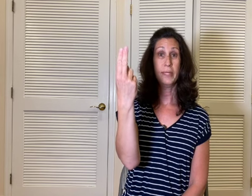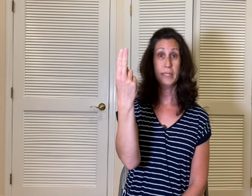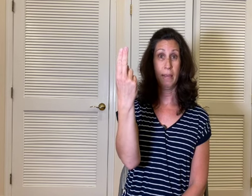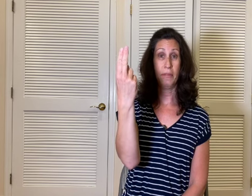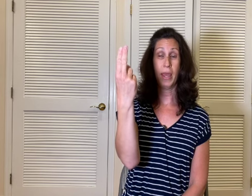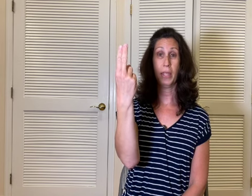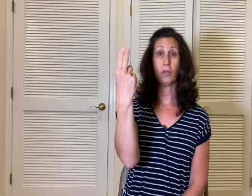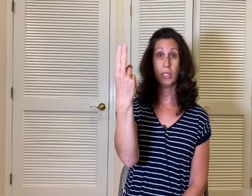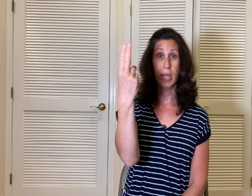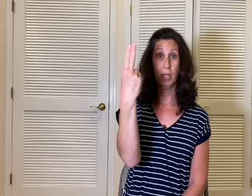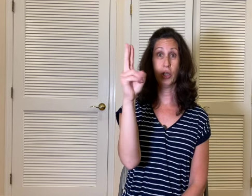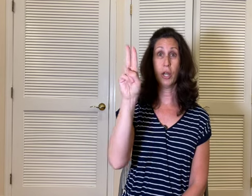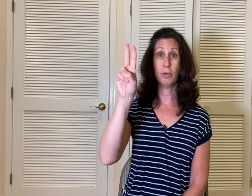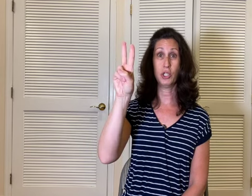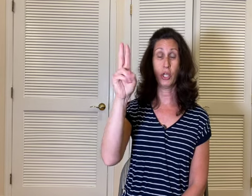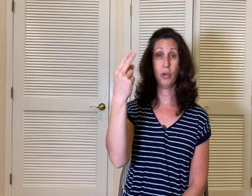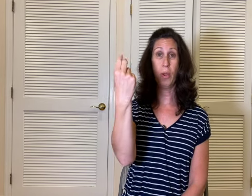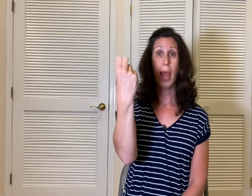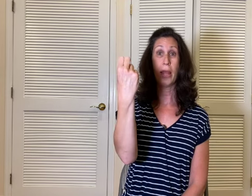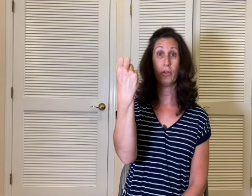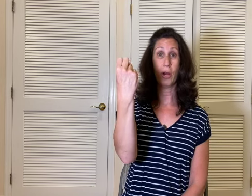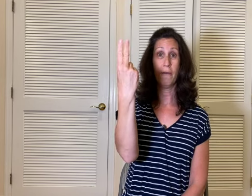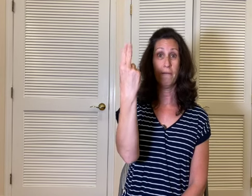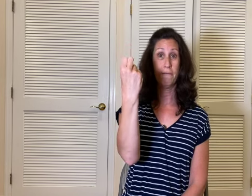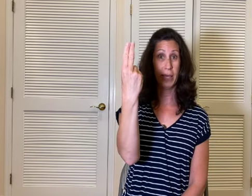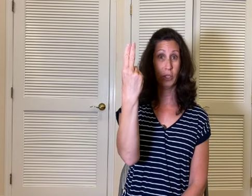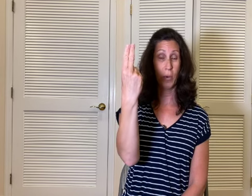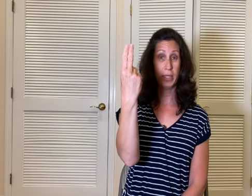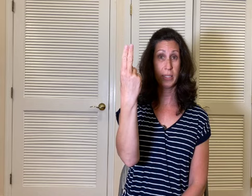same thing. You're going to take the number 2 and you're going to flick twice.